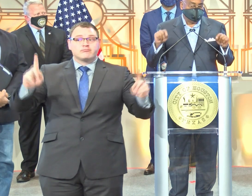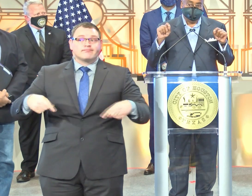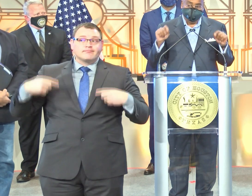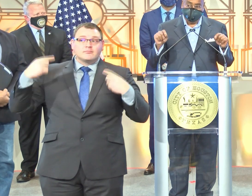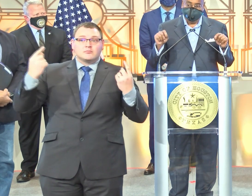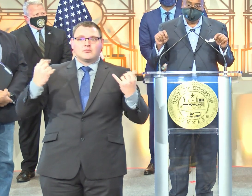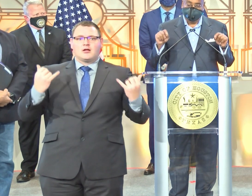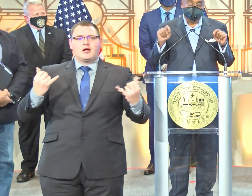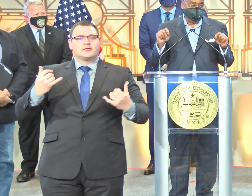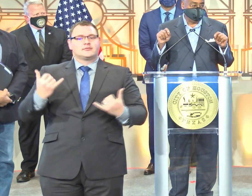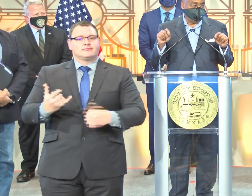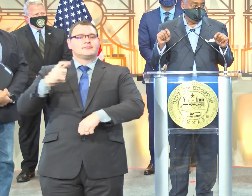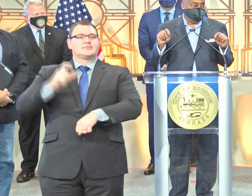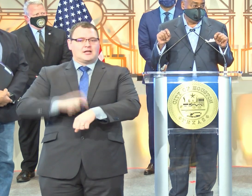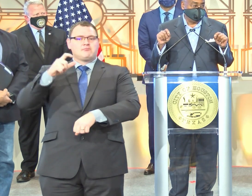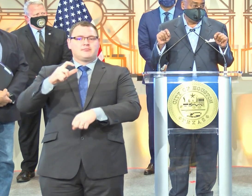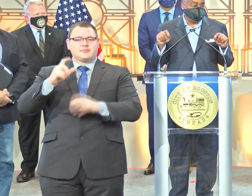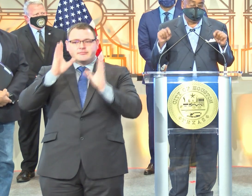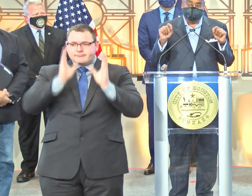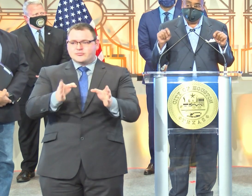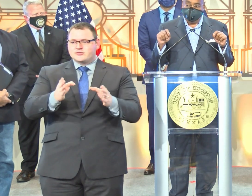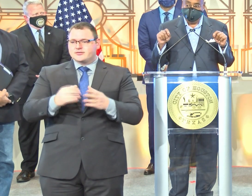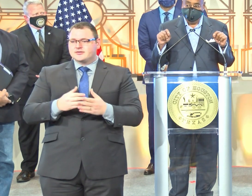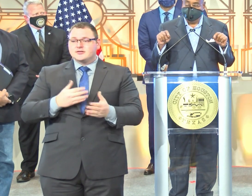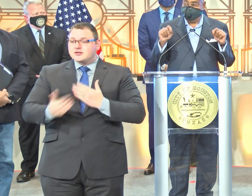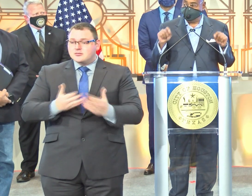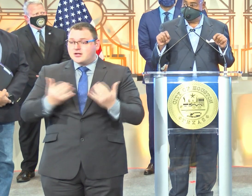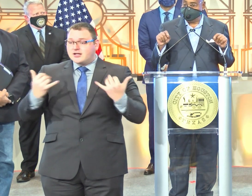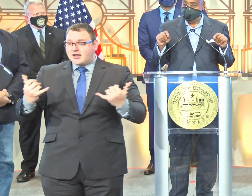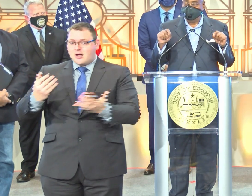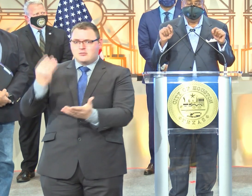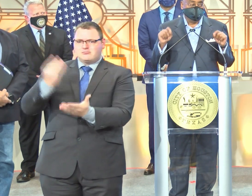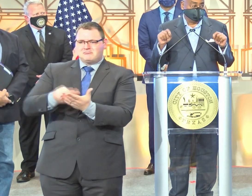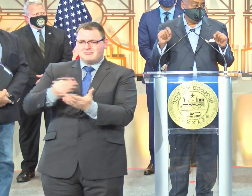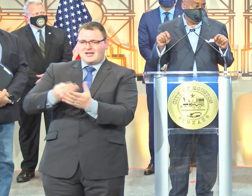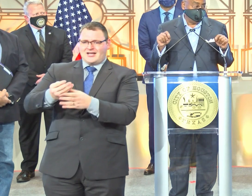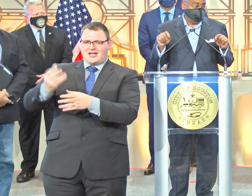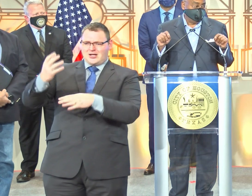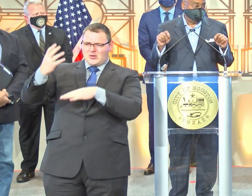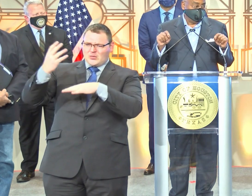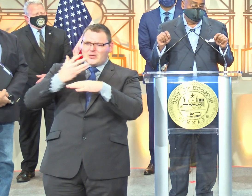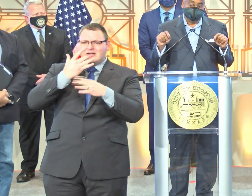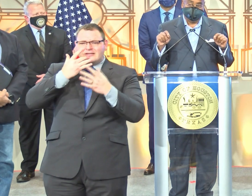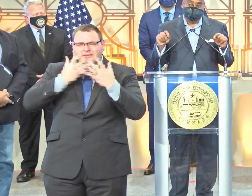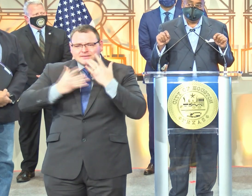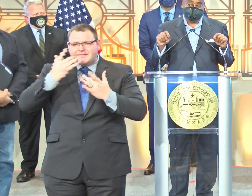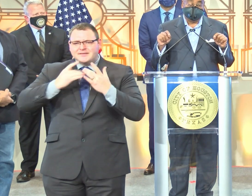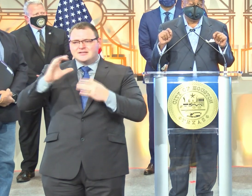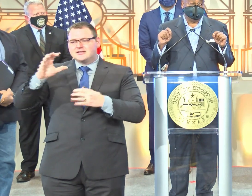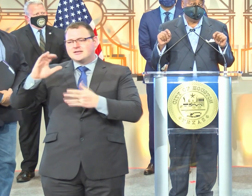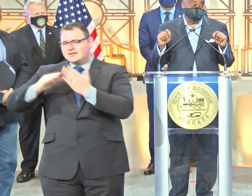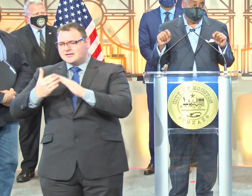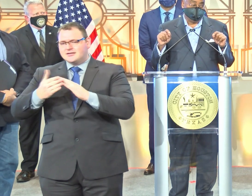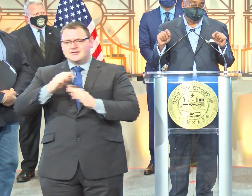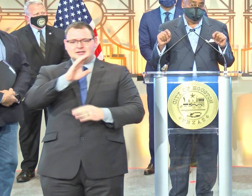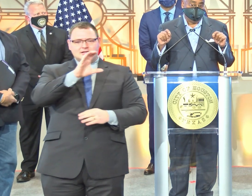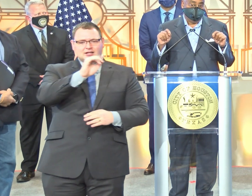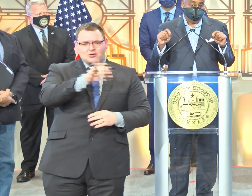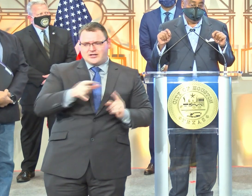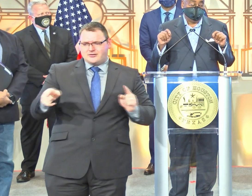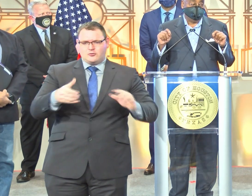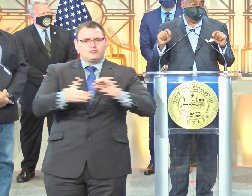Thank you, Mayor. I want to congratulate Commissioner Garcia in particular from our side on the county level. He has spearheaded this issue from